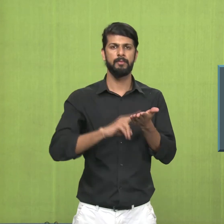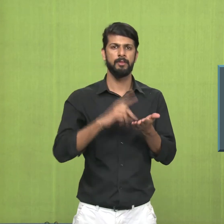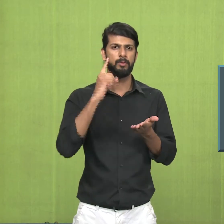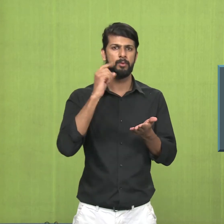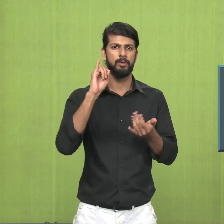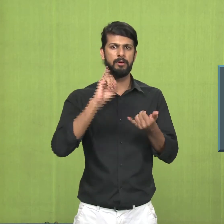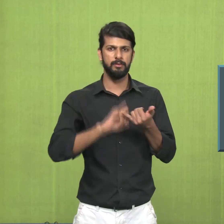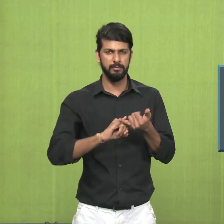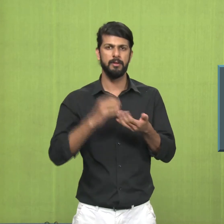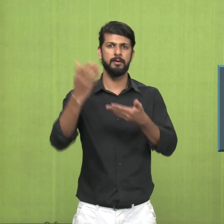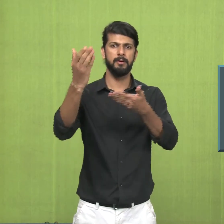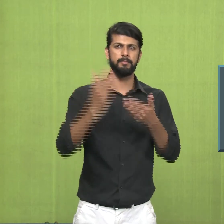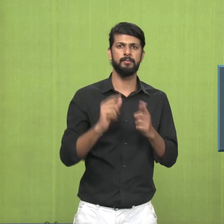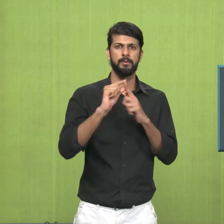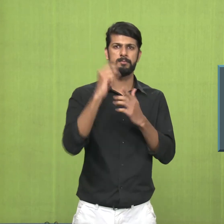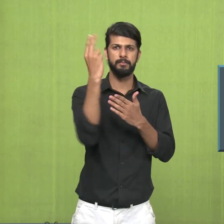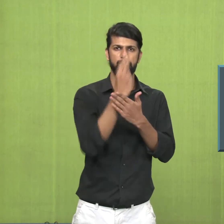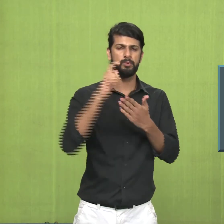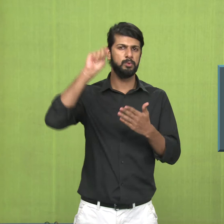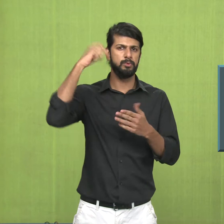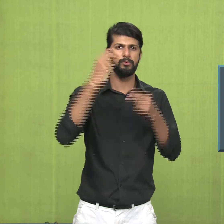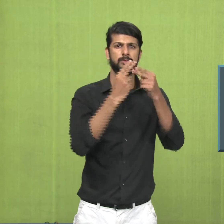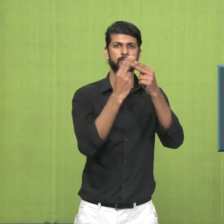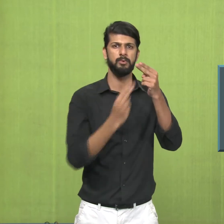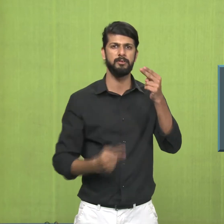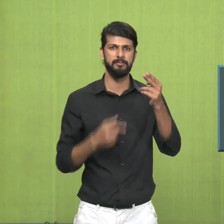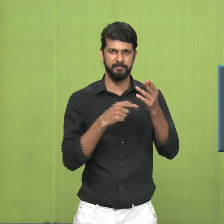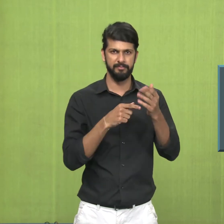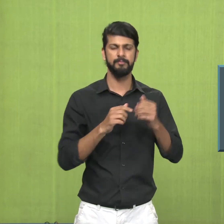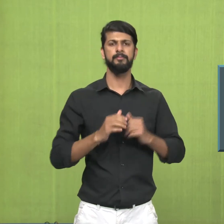learners, NIOS welcomes you to Painting Subject video series.